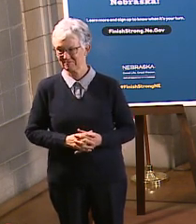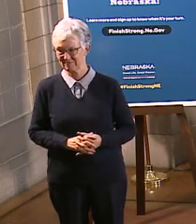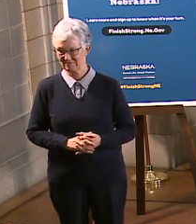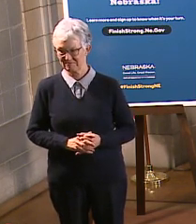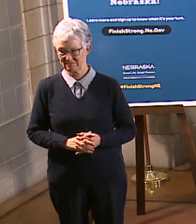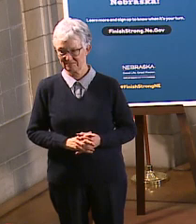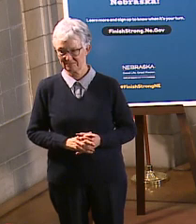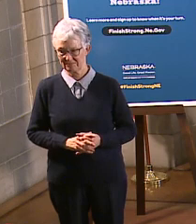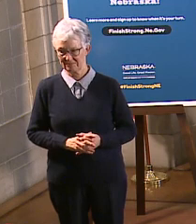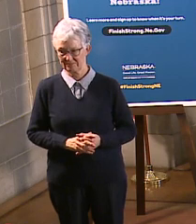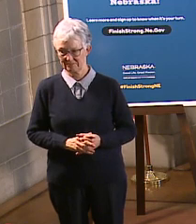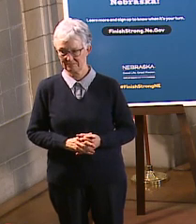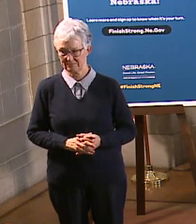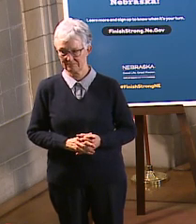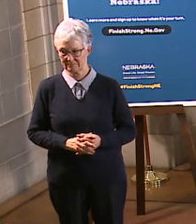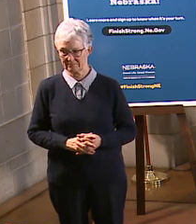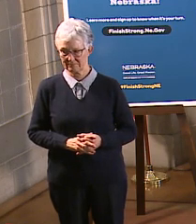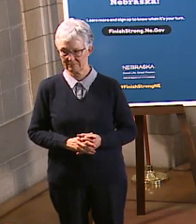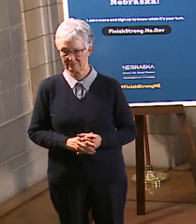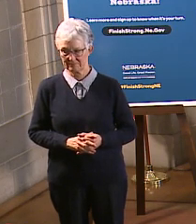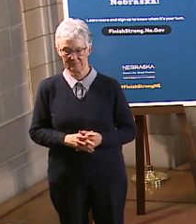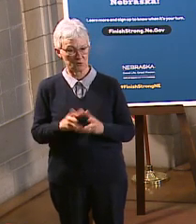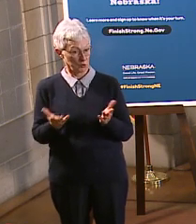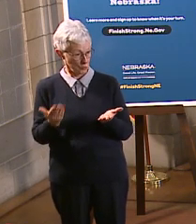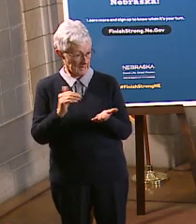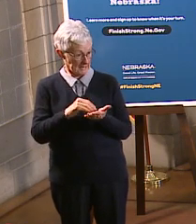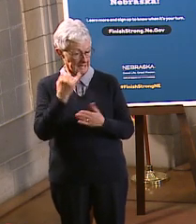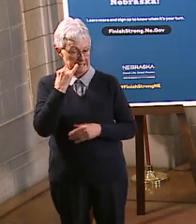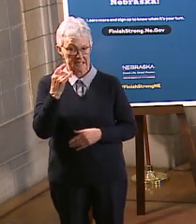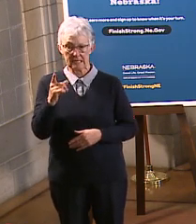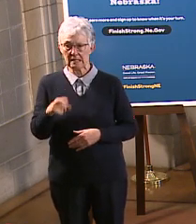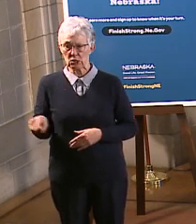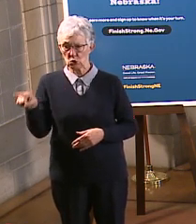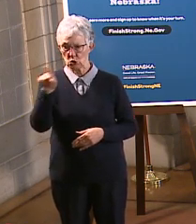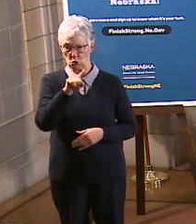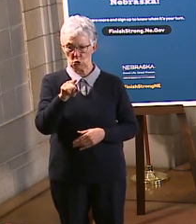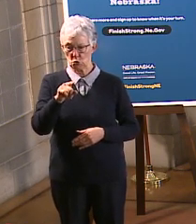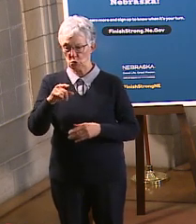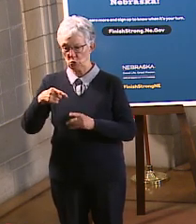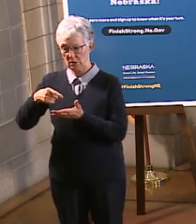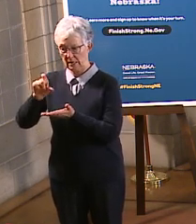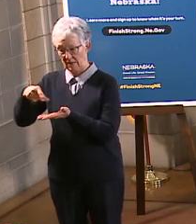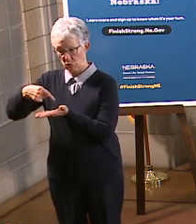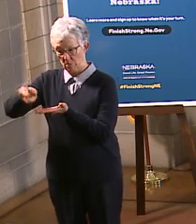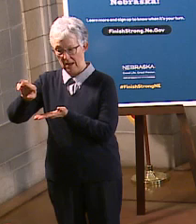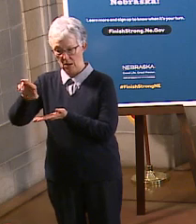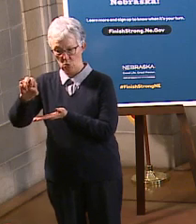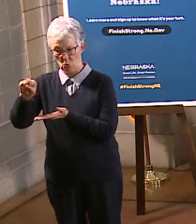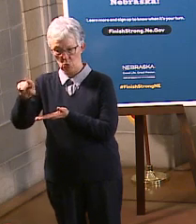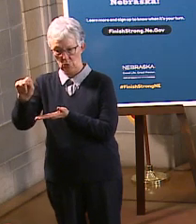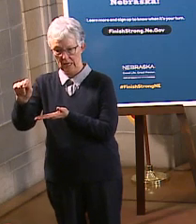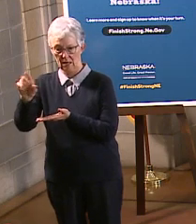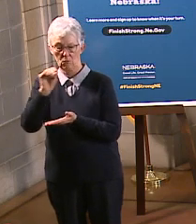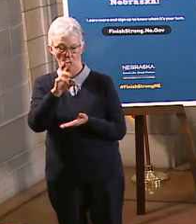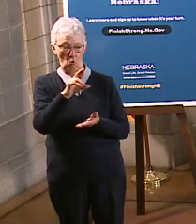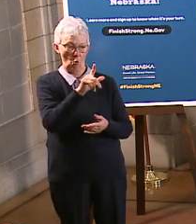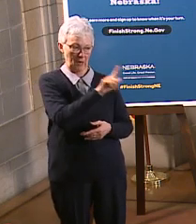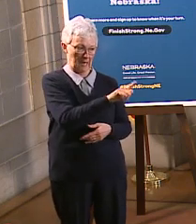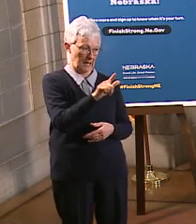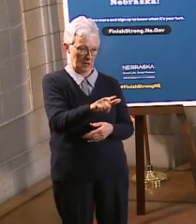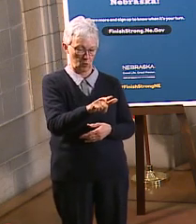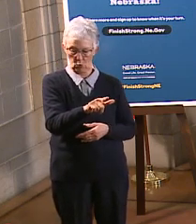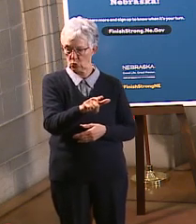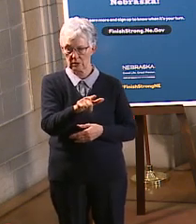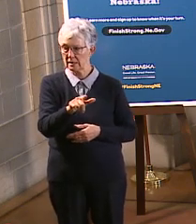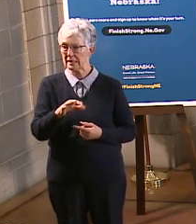great job. All right. So again, folks, if you're a tenant or a landlord, you can apply. Again, folks in